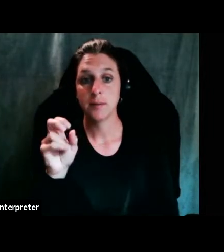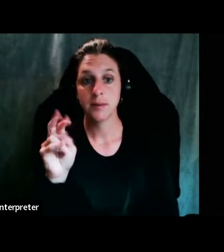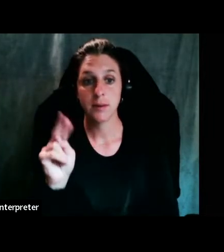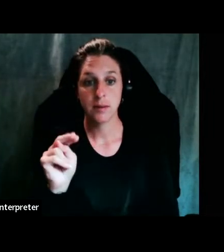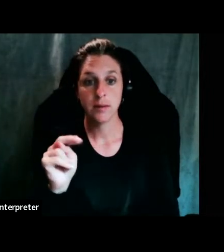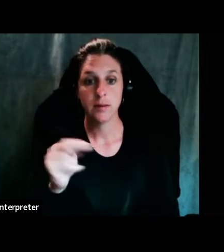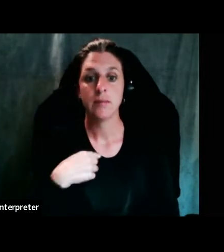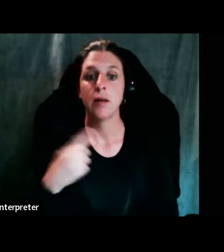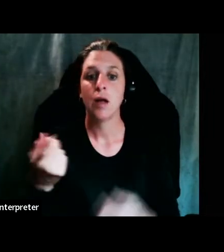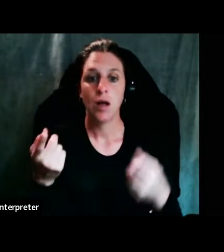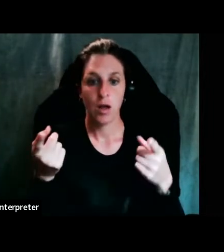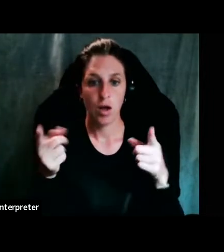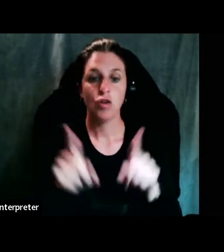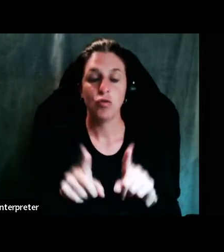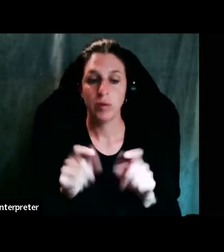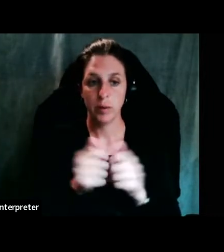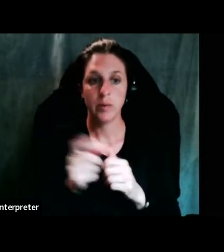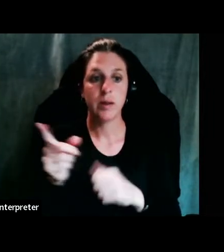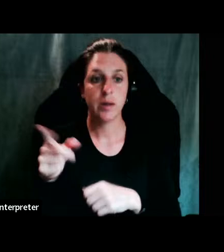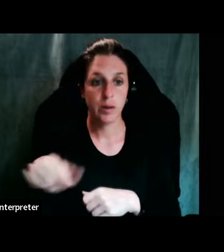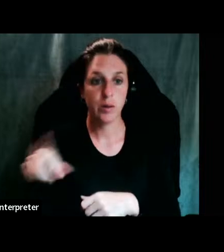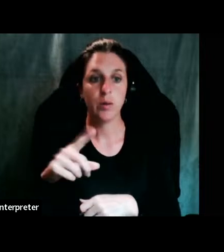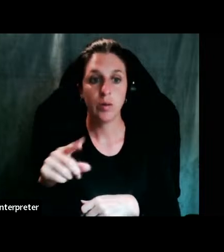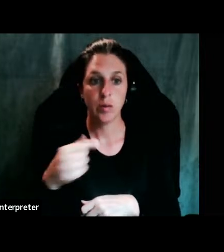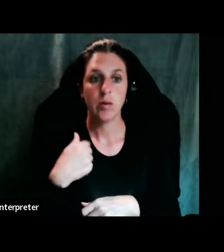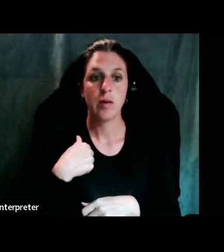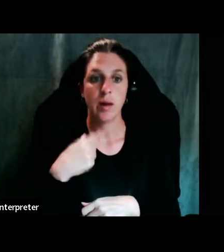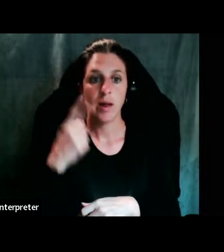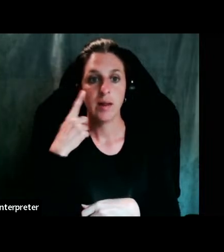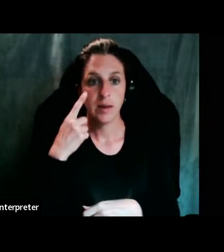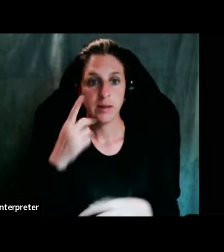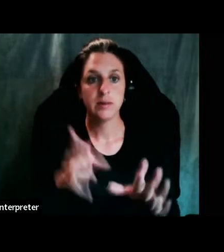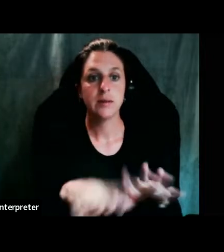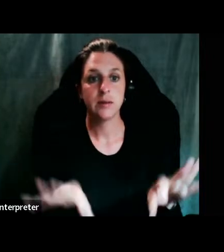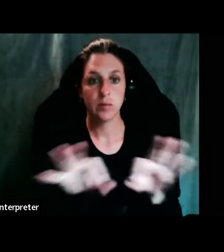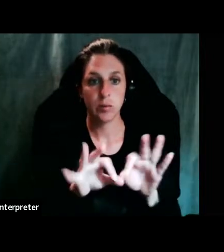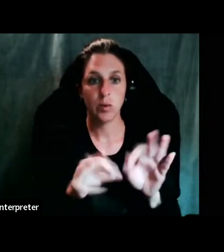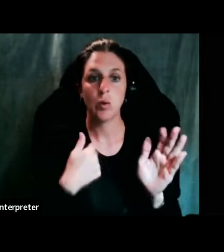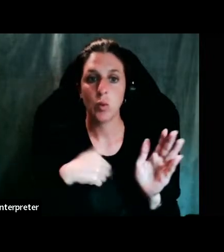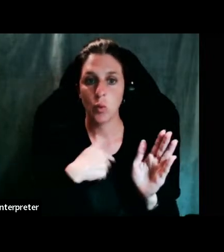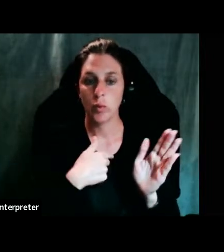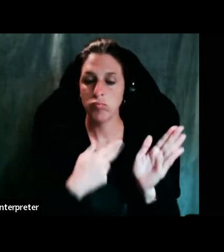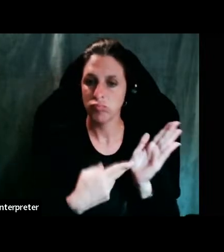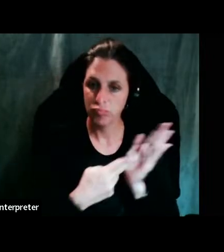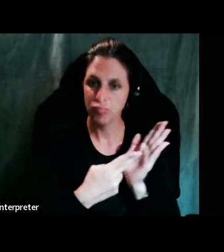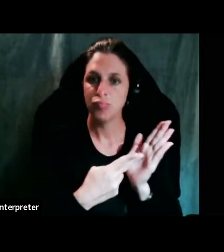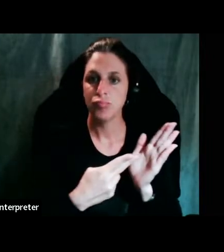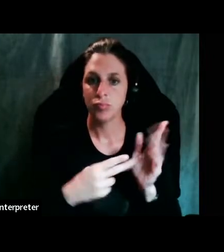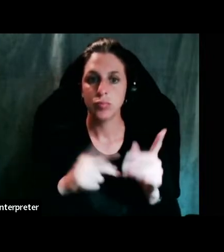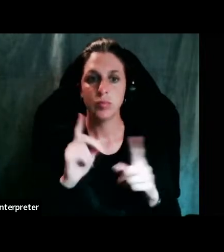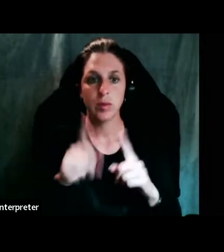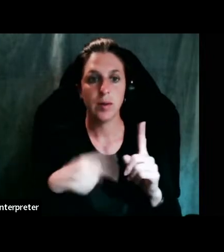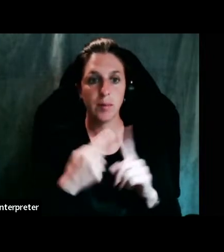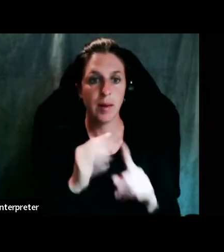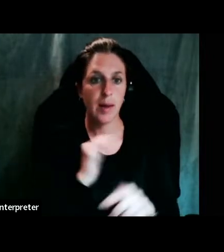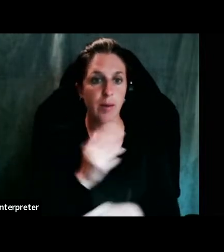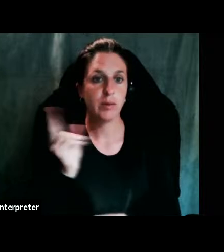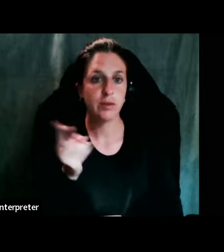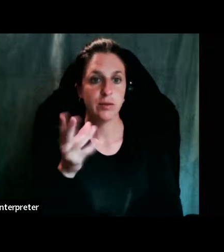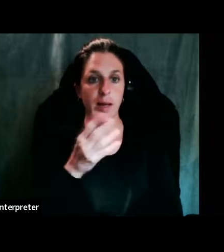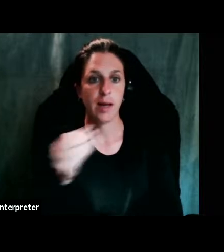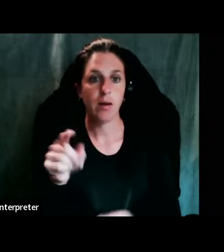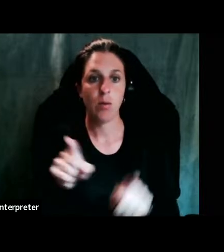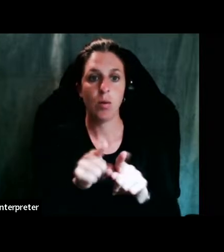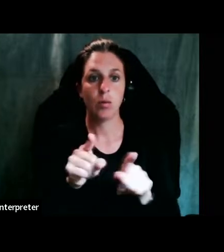I agree with you. I think it is important that we be honest about our history and also